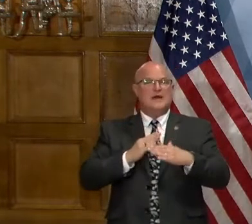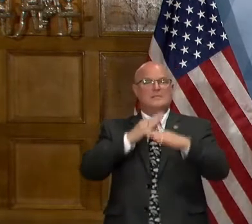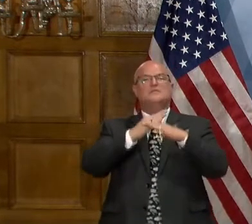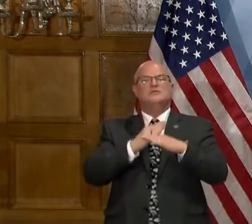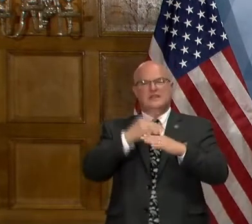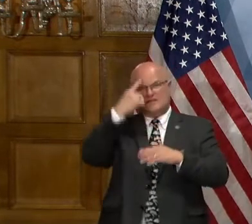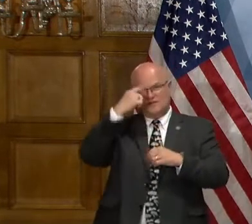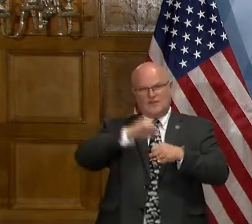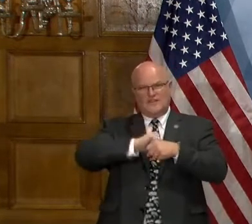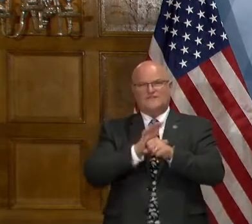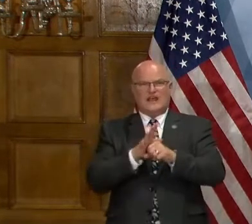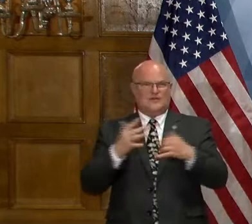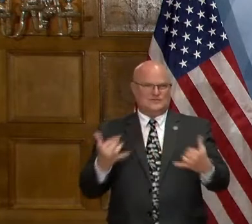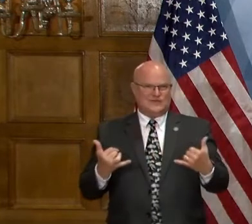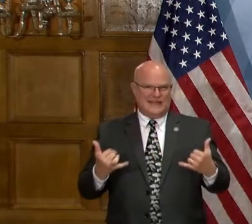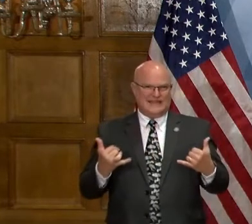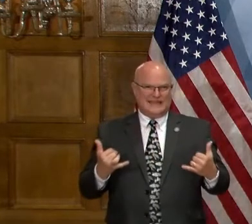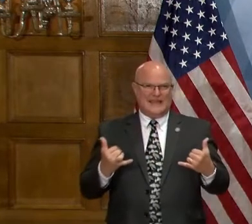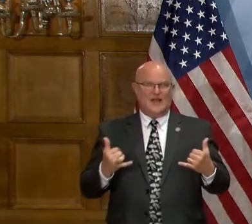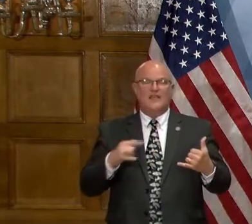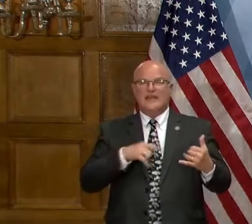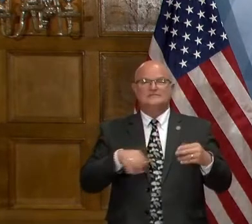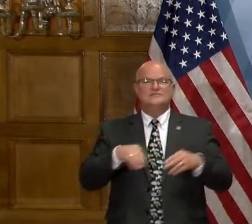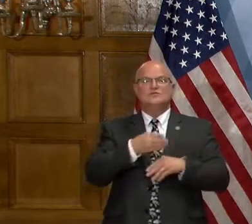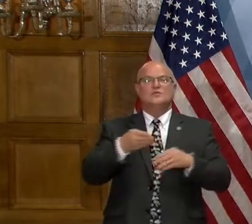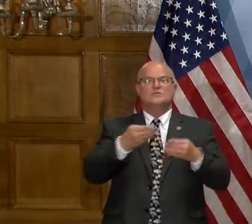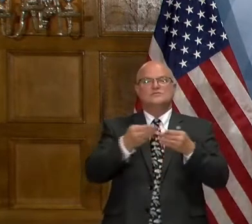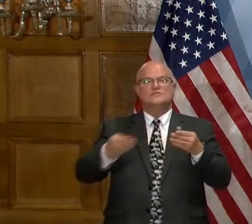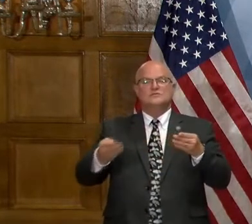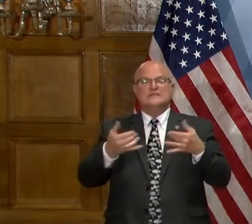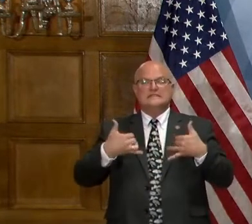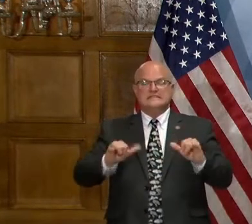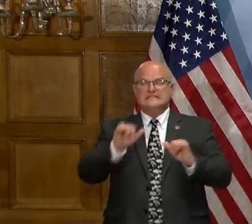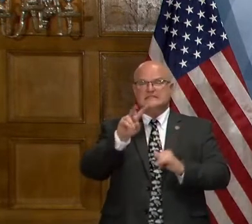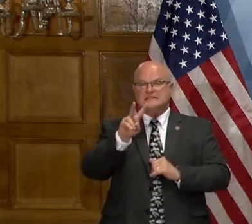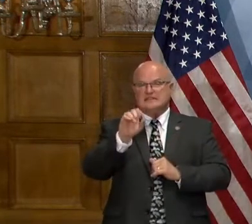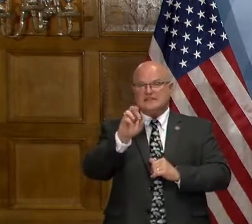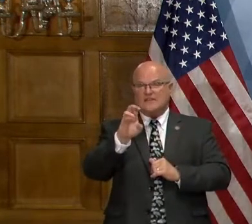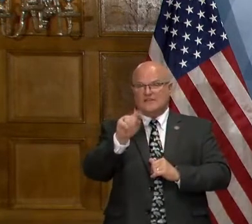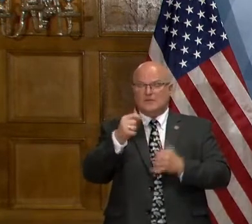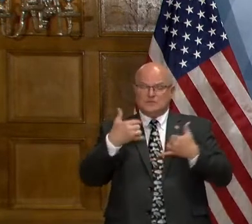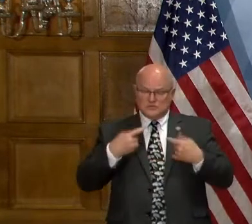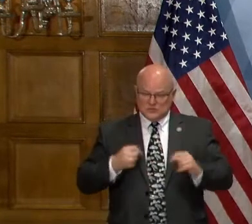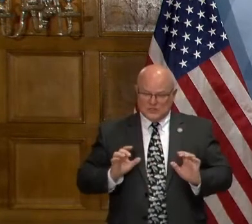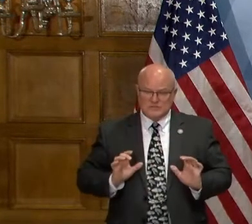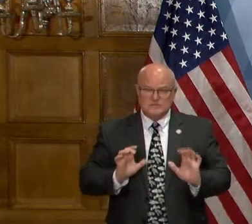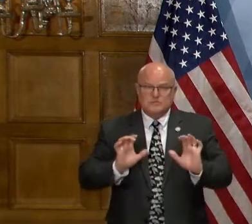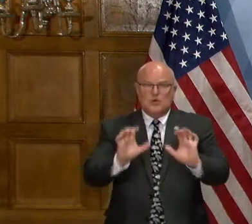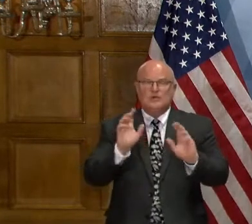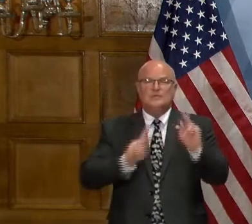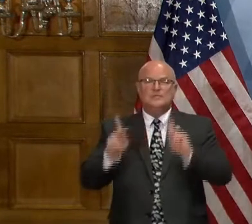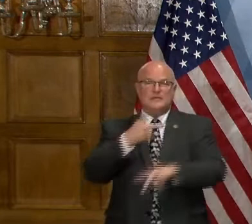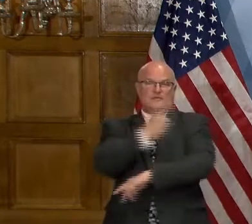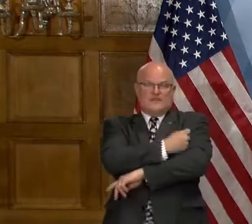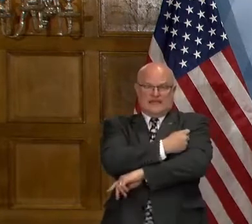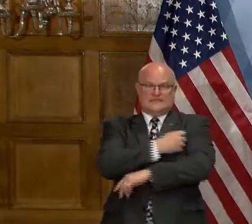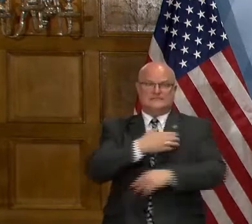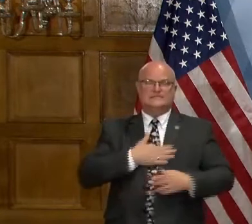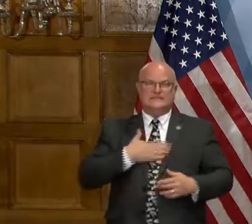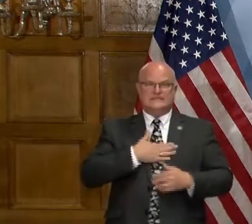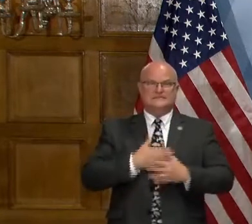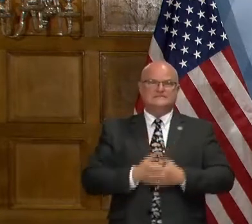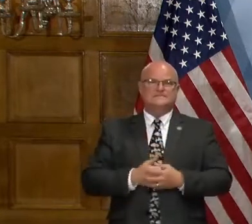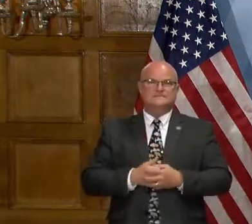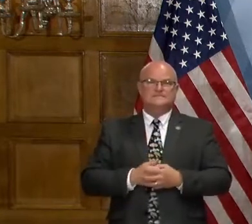the virus that is now circulating. We still have to deal with variants, but we need to push to try to get as many people as possible immunized.